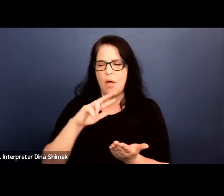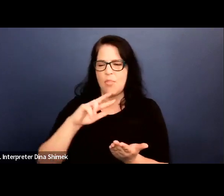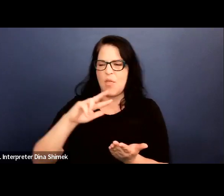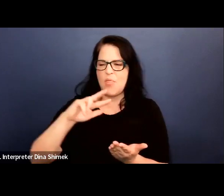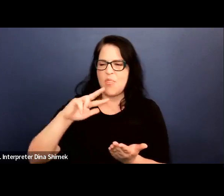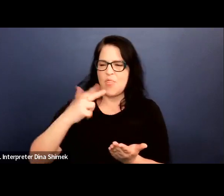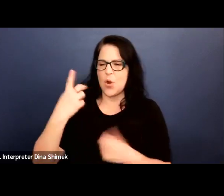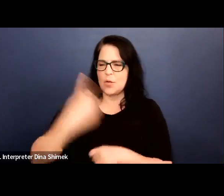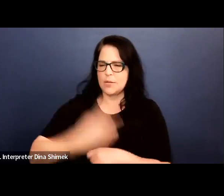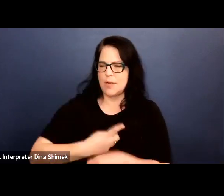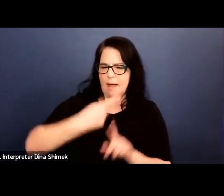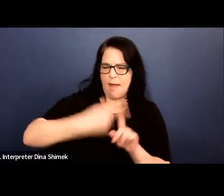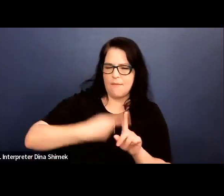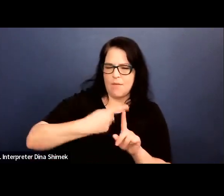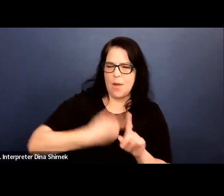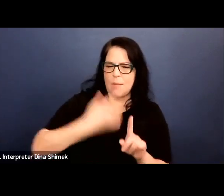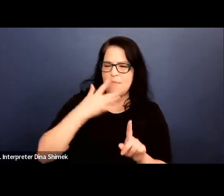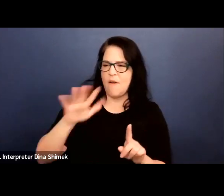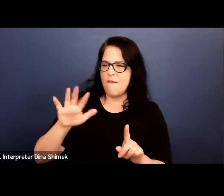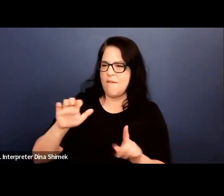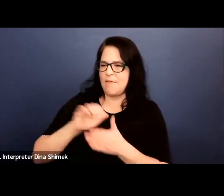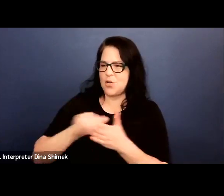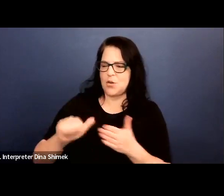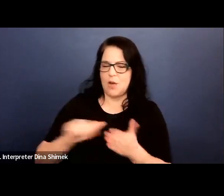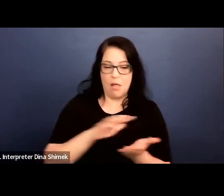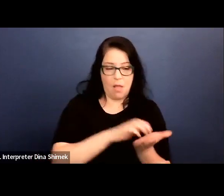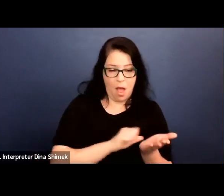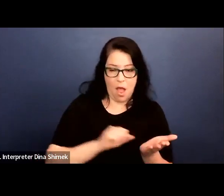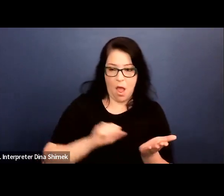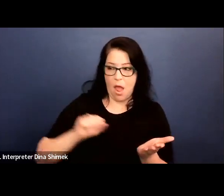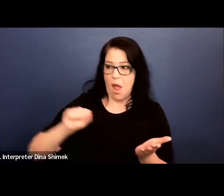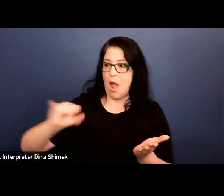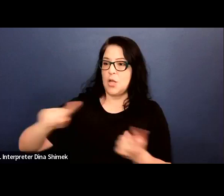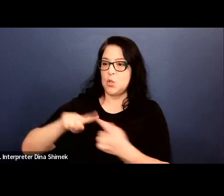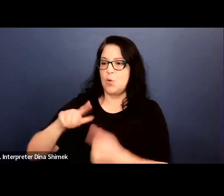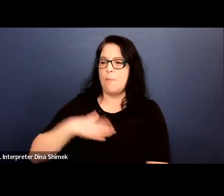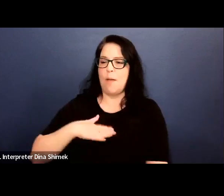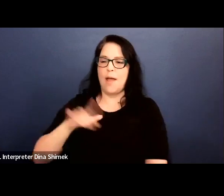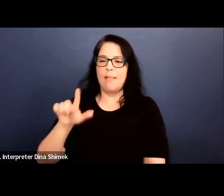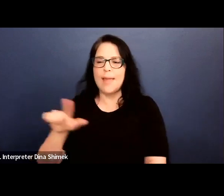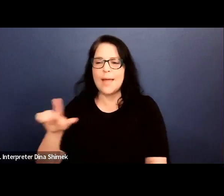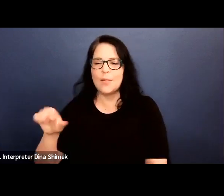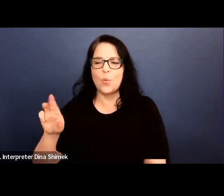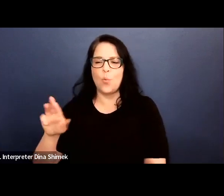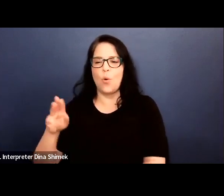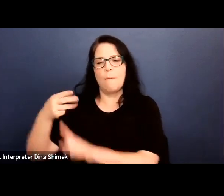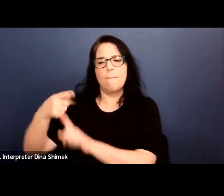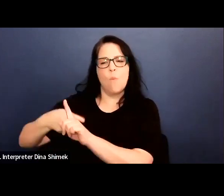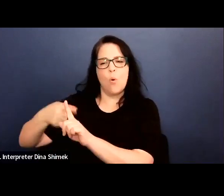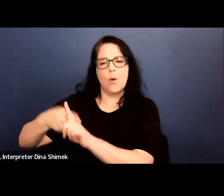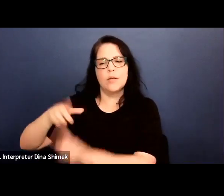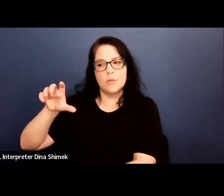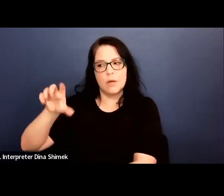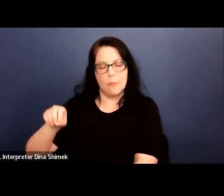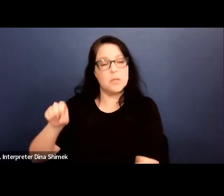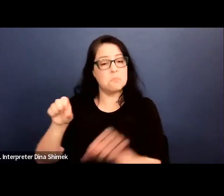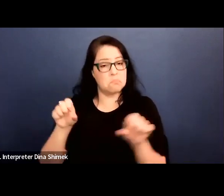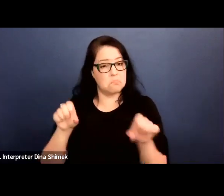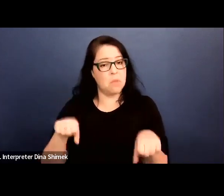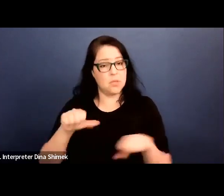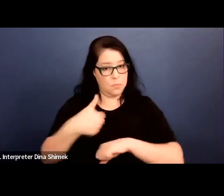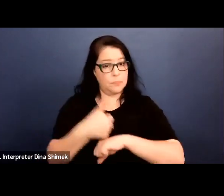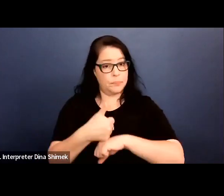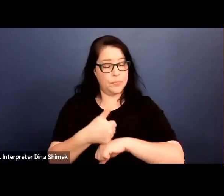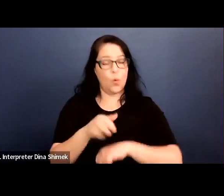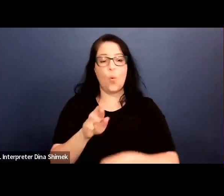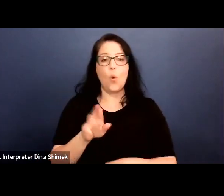month, I want $500 out of my ABLE account to be sent to my landlord or my mortgage company. You can do that. Or